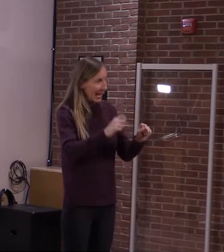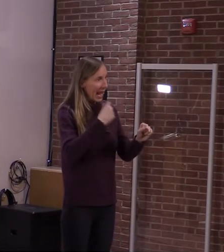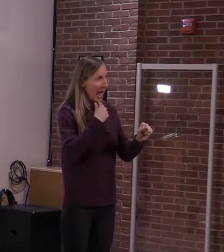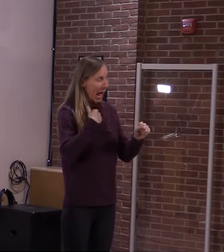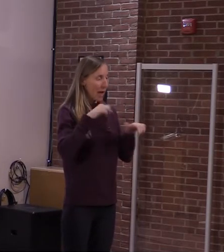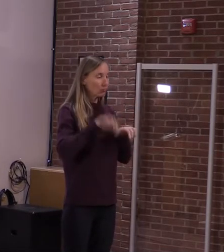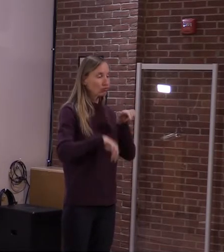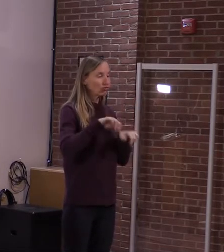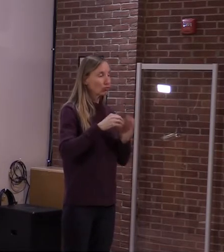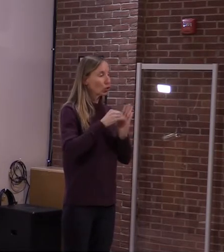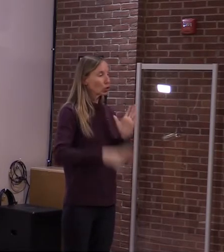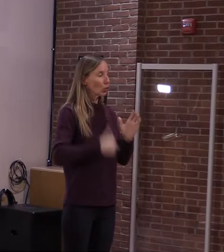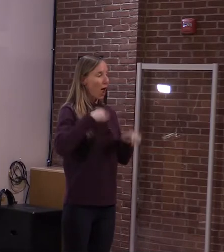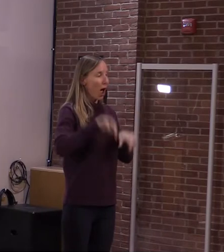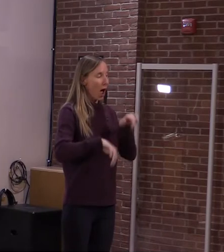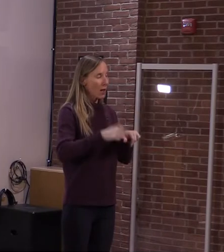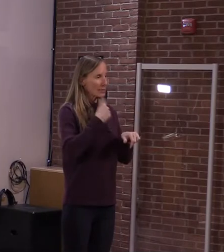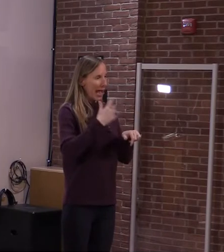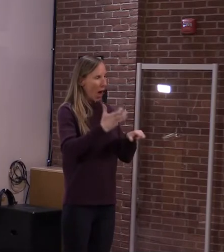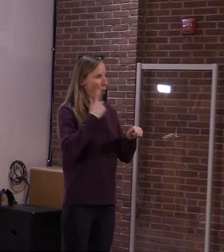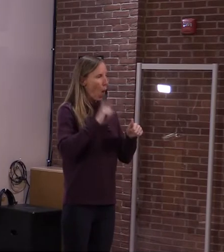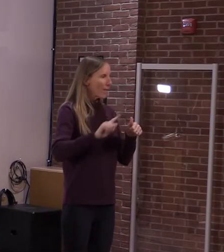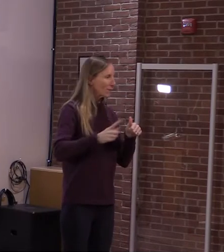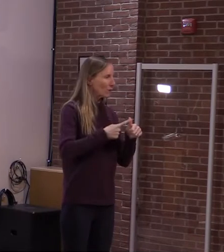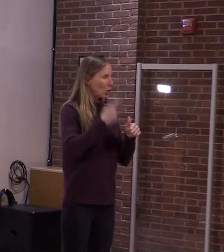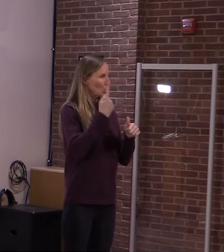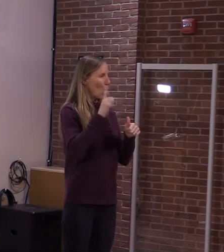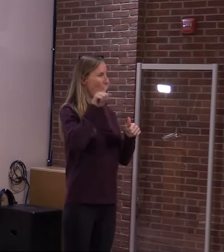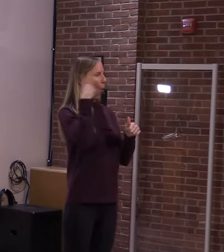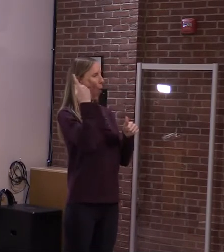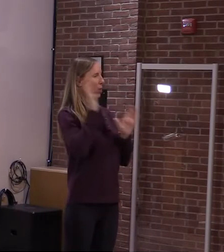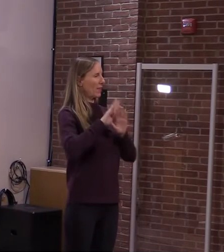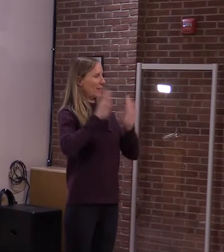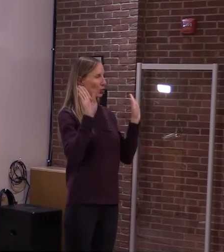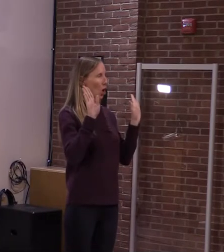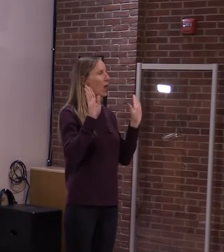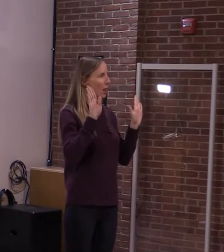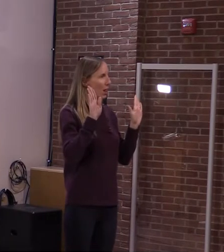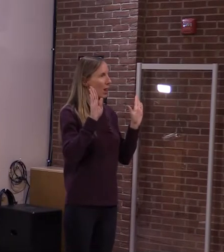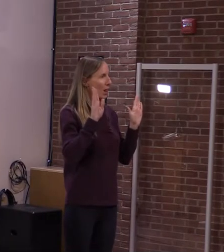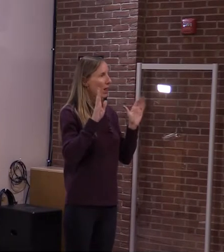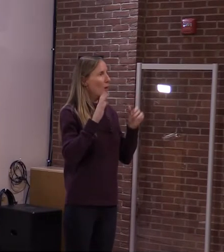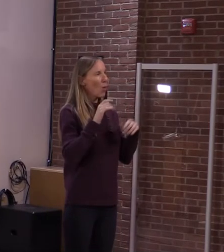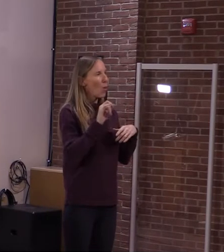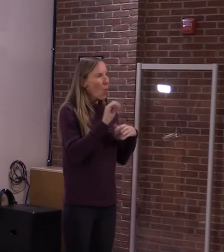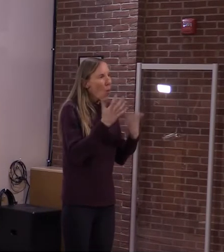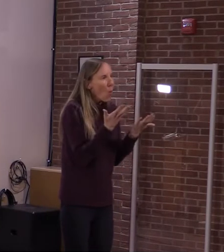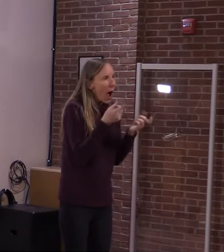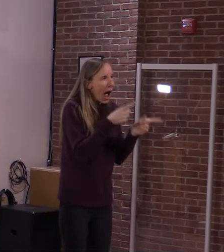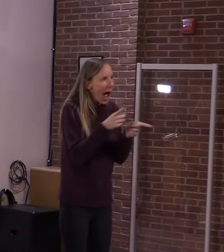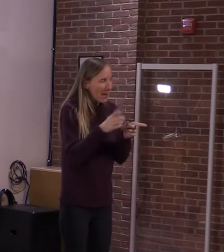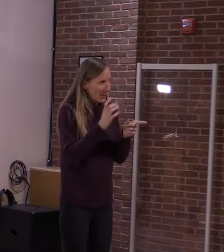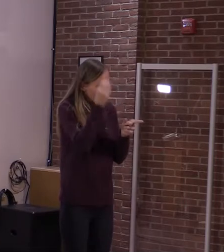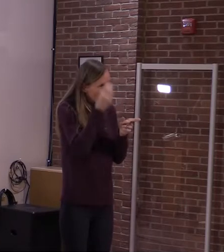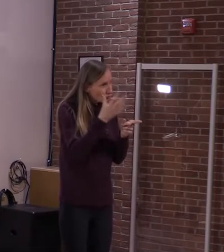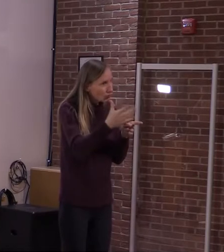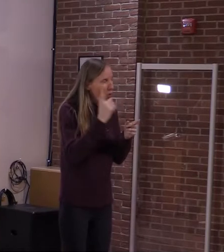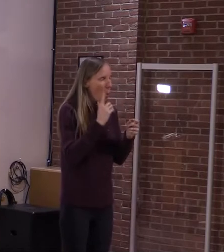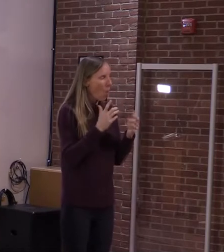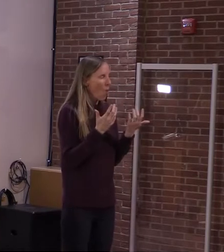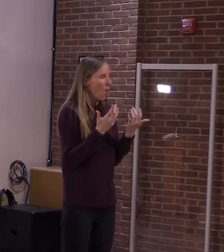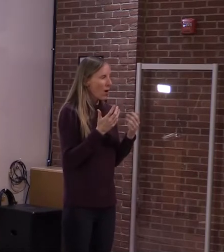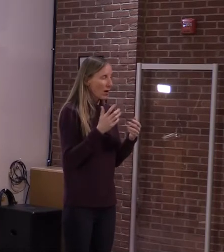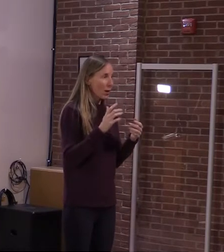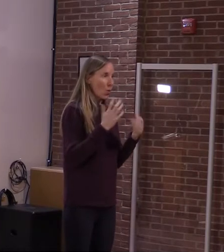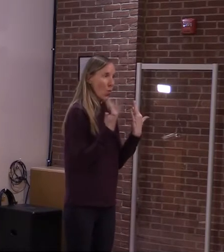appointment, or would you kind of have to cancel the second dose appointment if you made one out of state, or how would that work? Yeah, I'll let